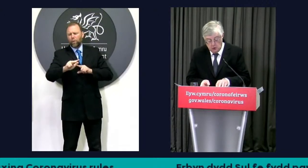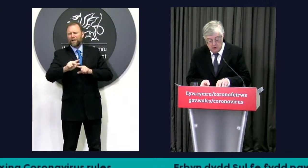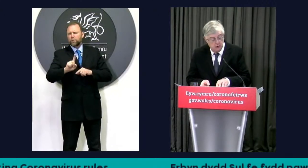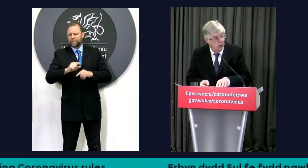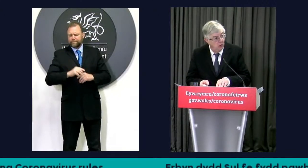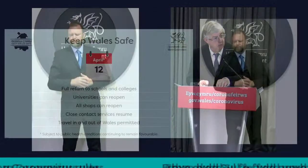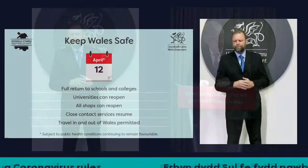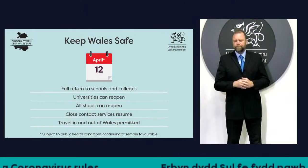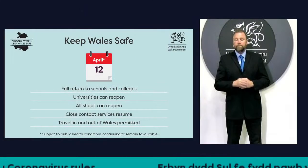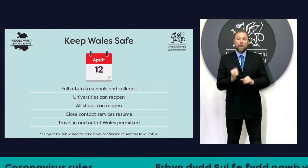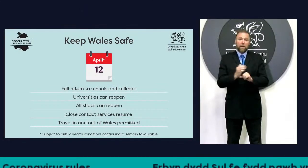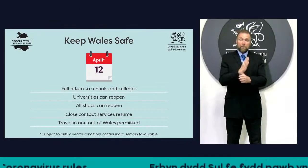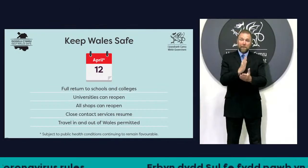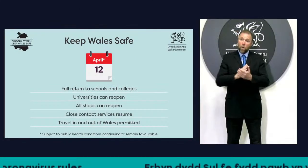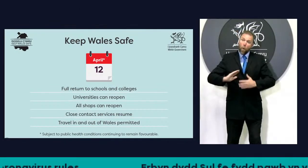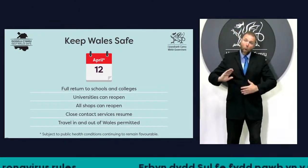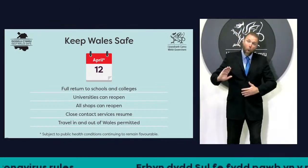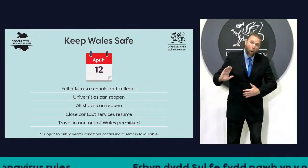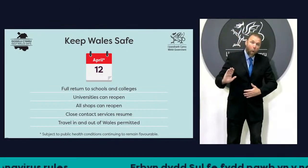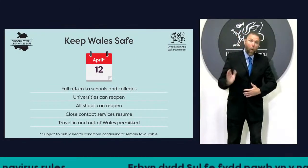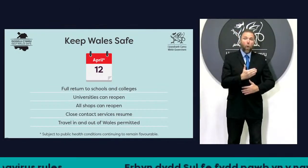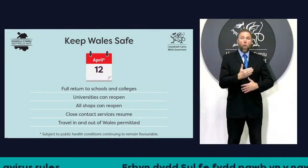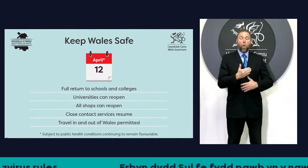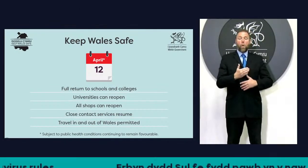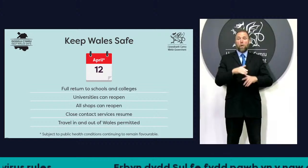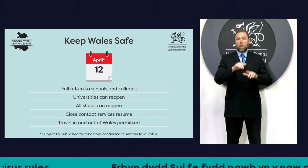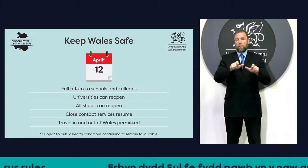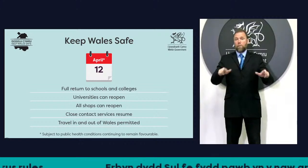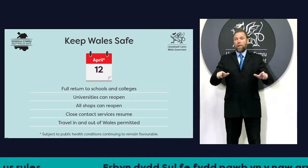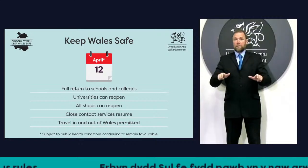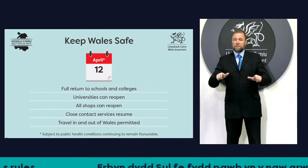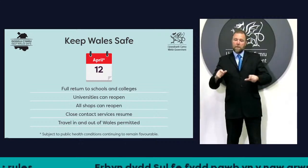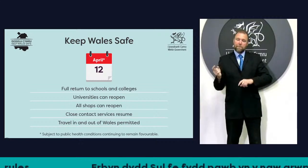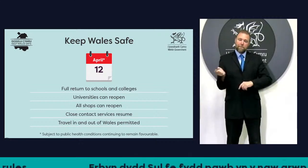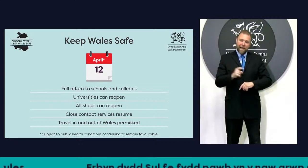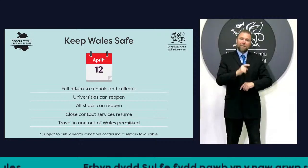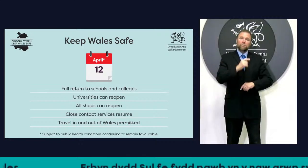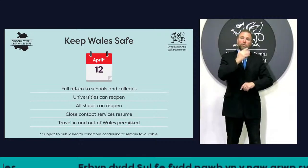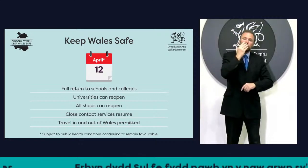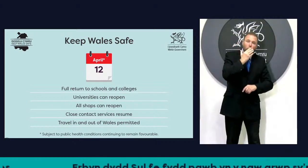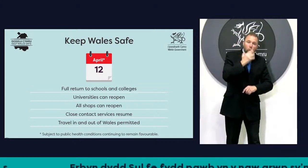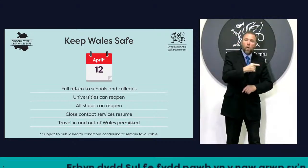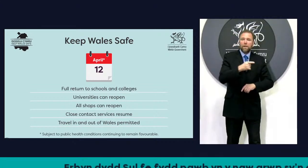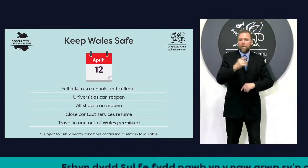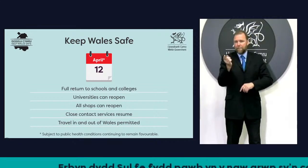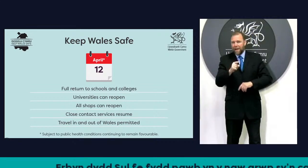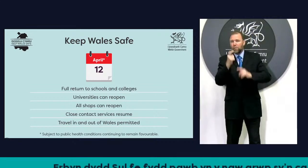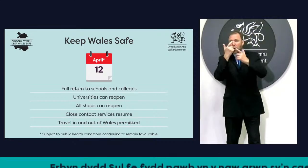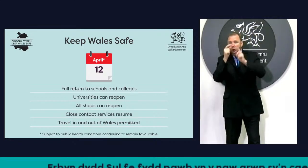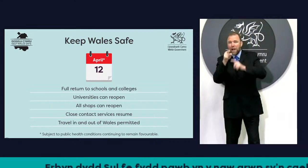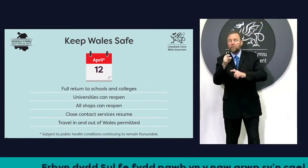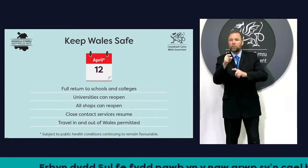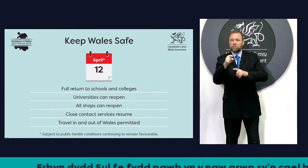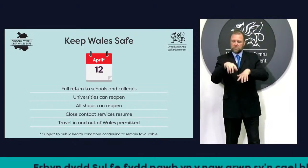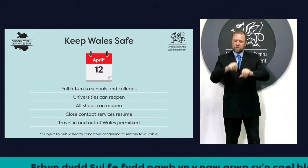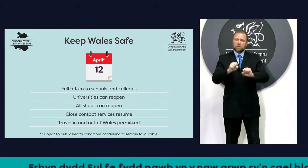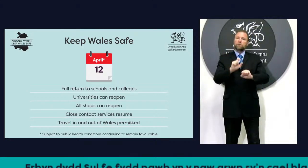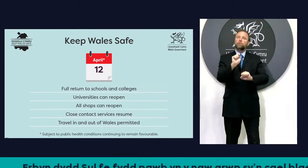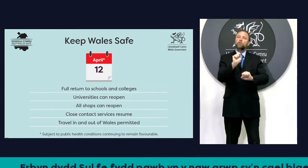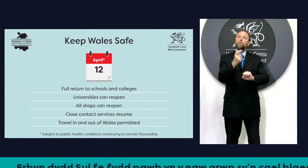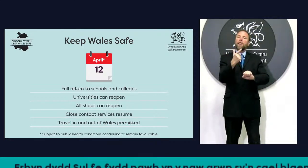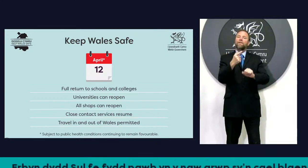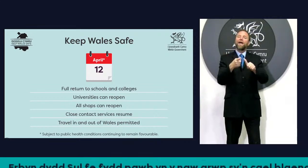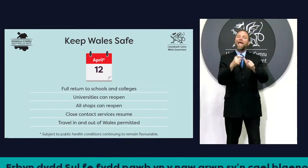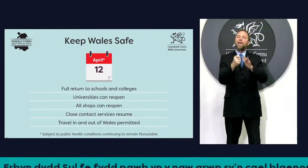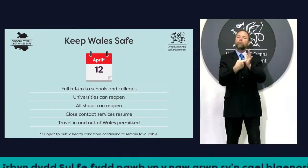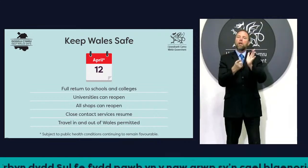to ensure that all pupils and students return to schools and colleges from the 12th of April. From that date